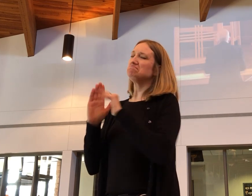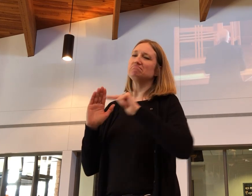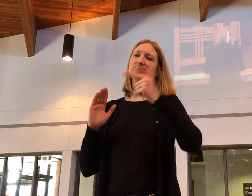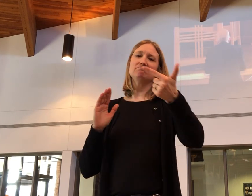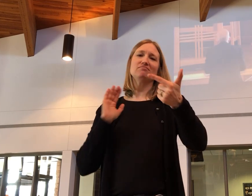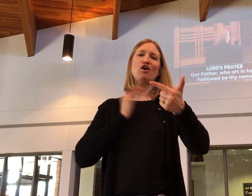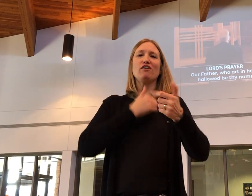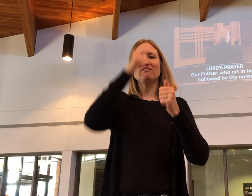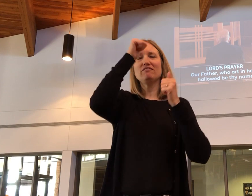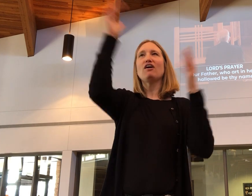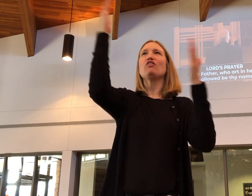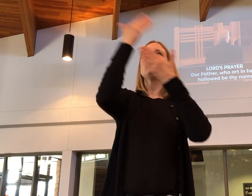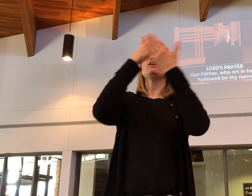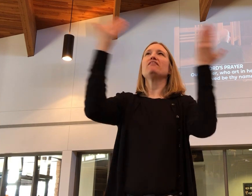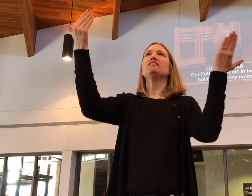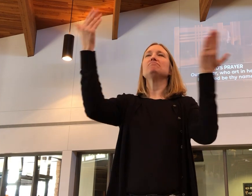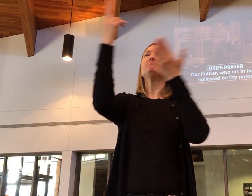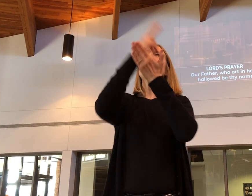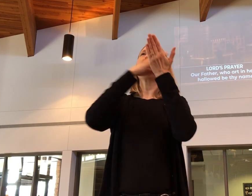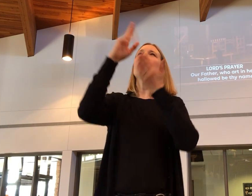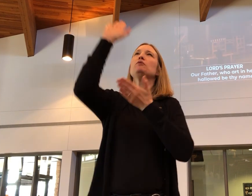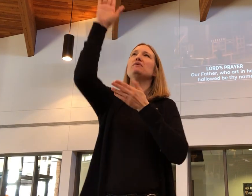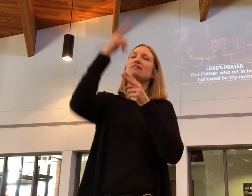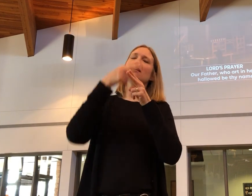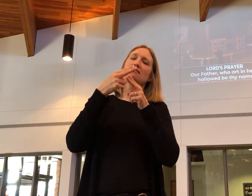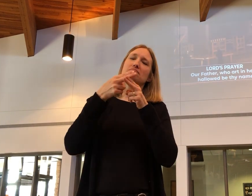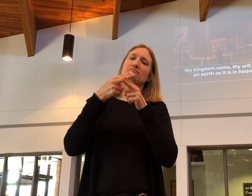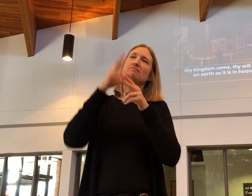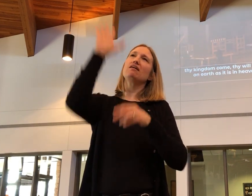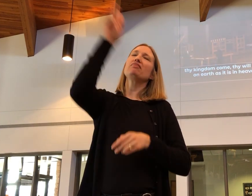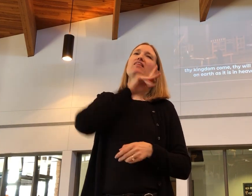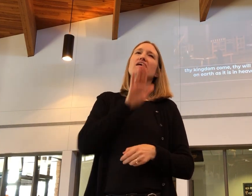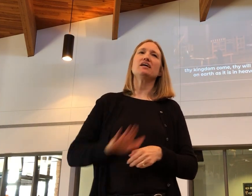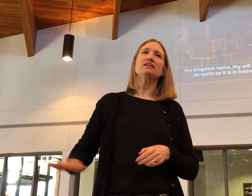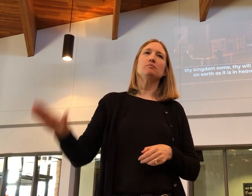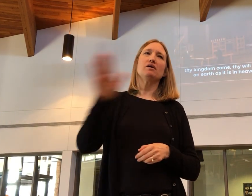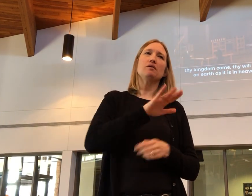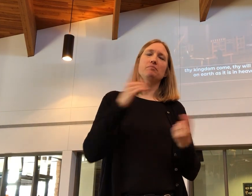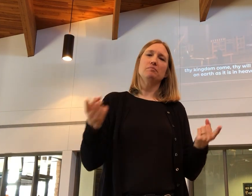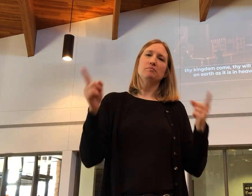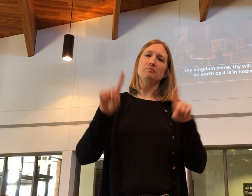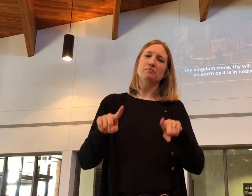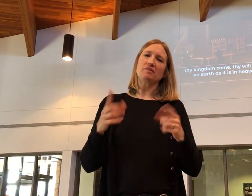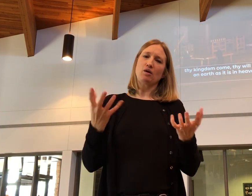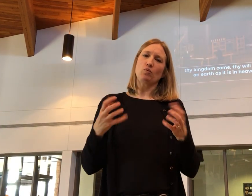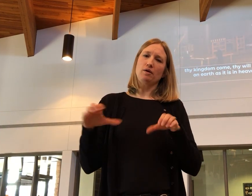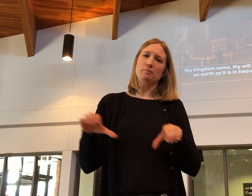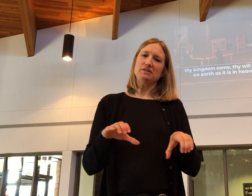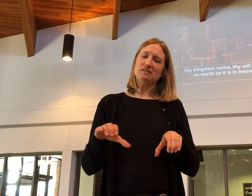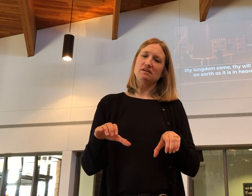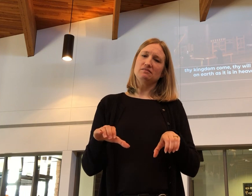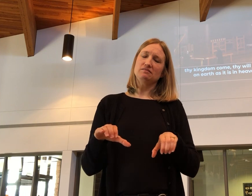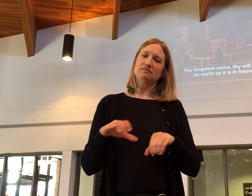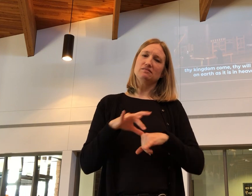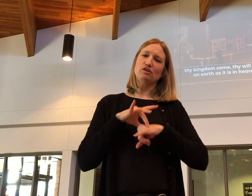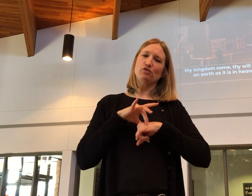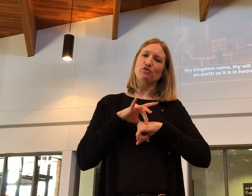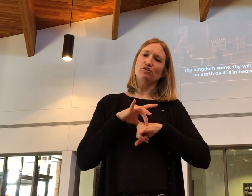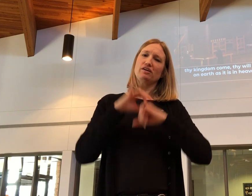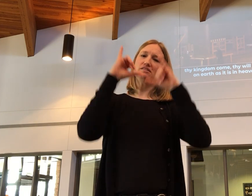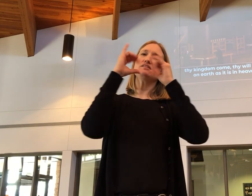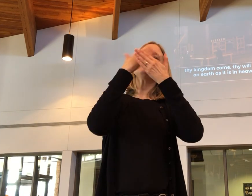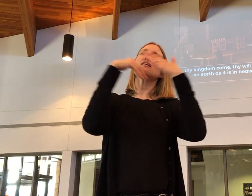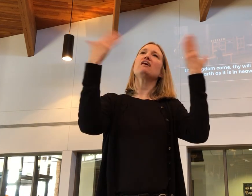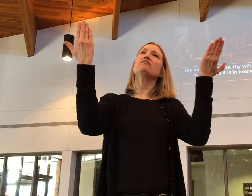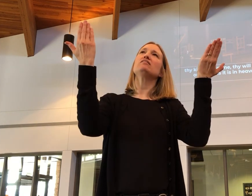Father, who art in heaven, hallowed be thy name. Thy kingdom come, thy will be done on